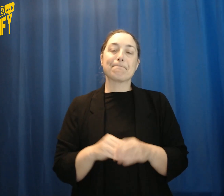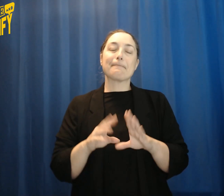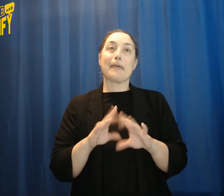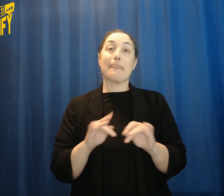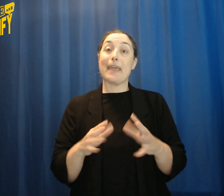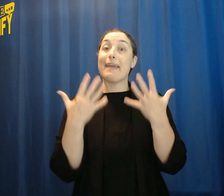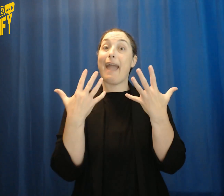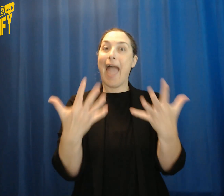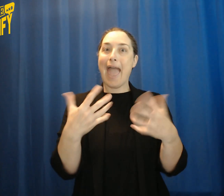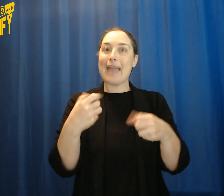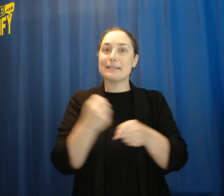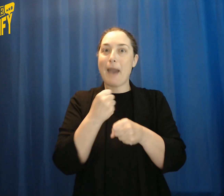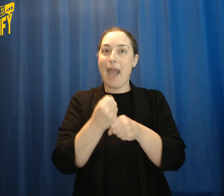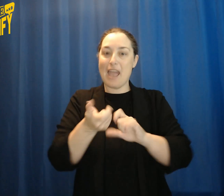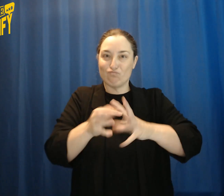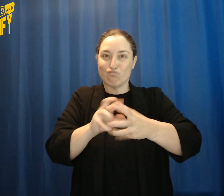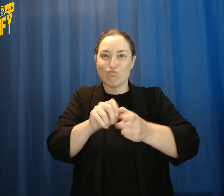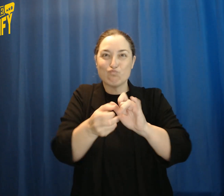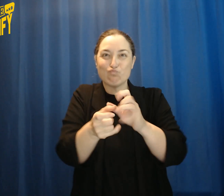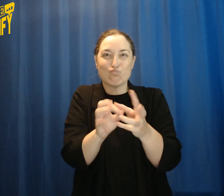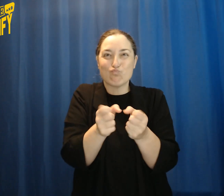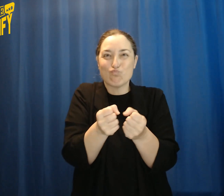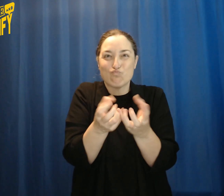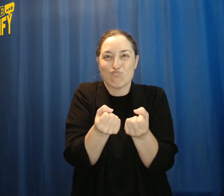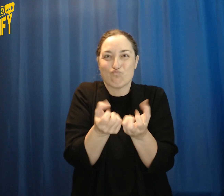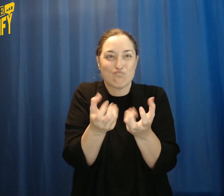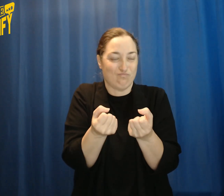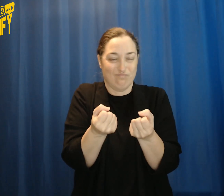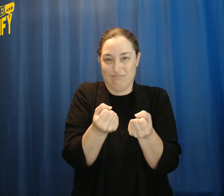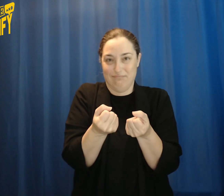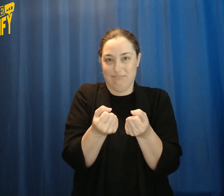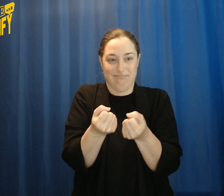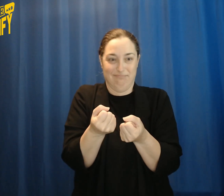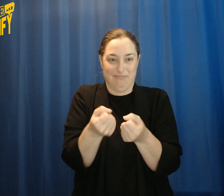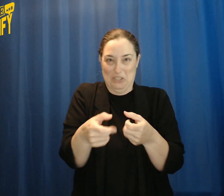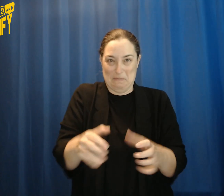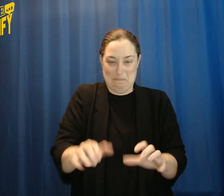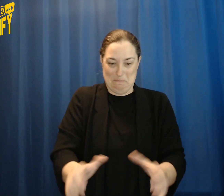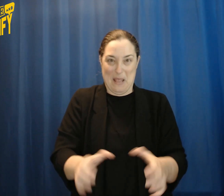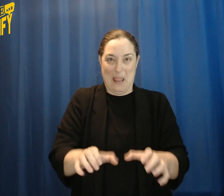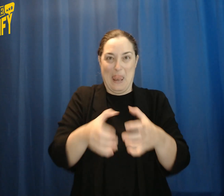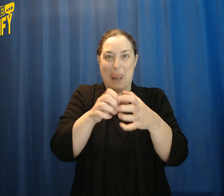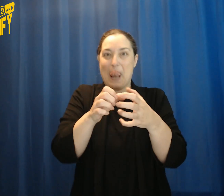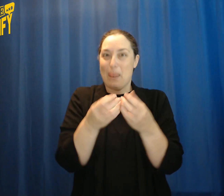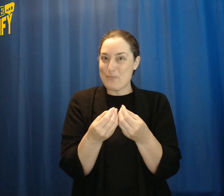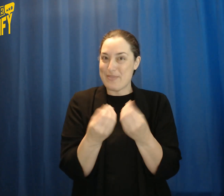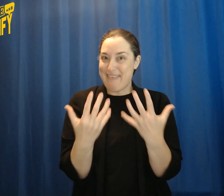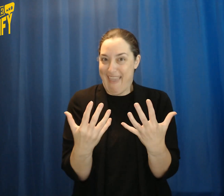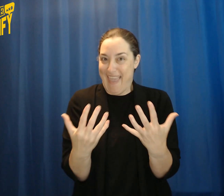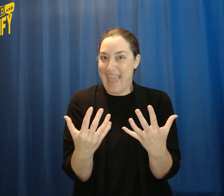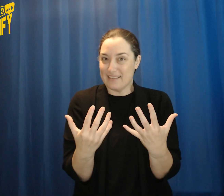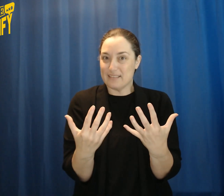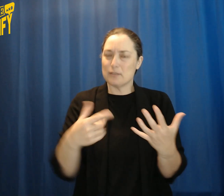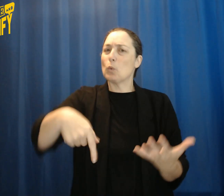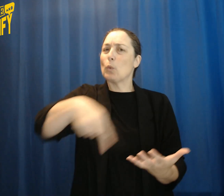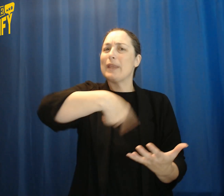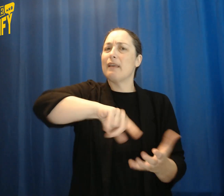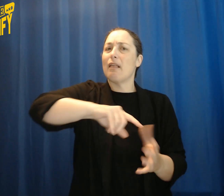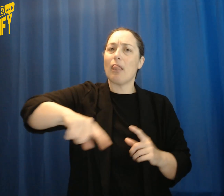building, which is essentially just building up something, not on a pottery wheel, but,